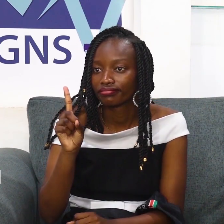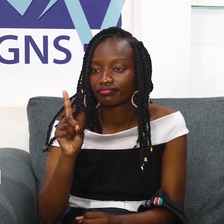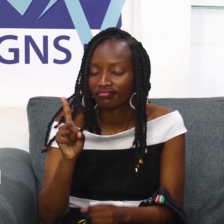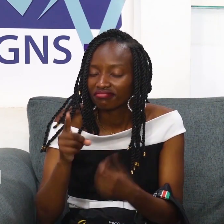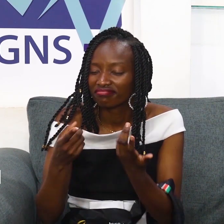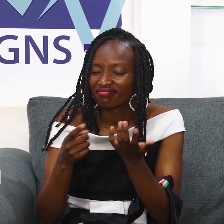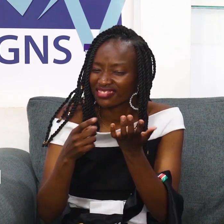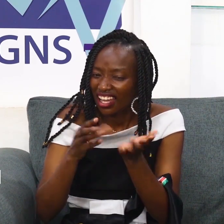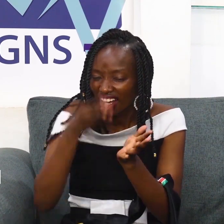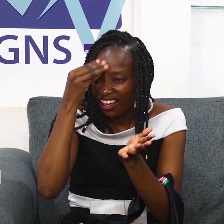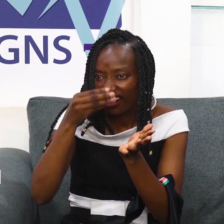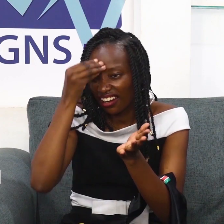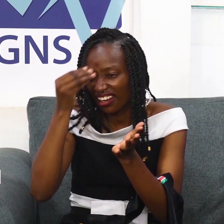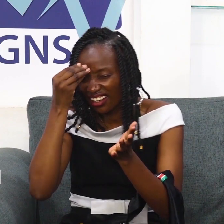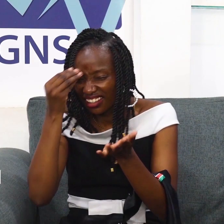So when I started class 1,